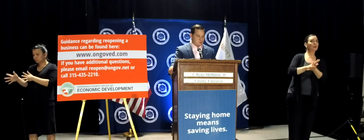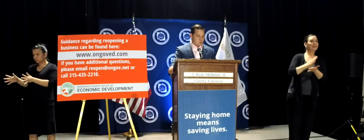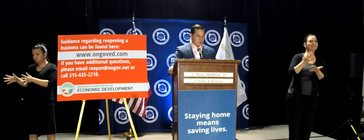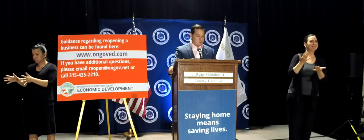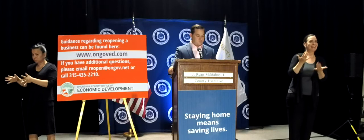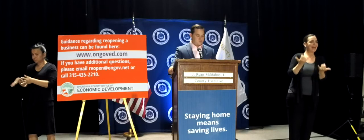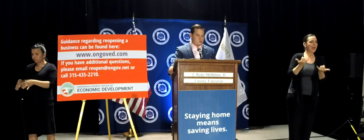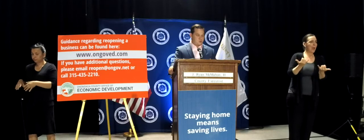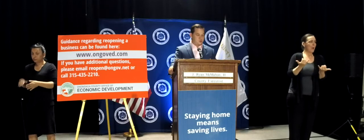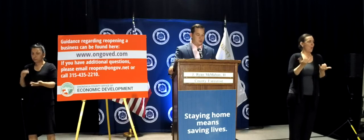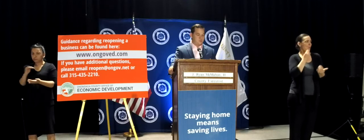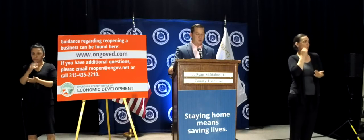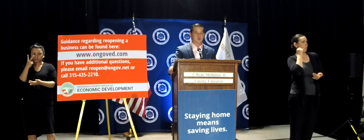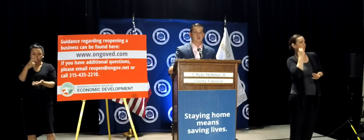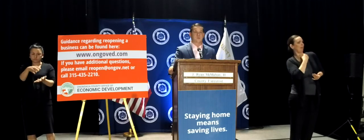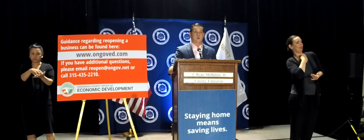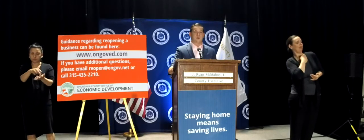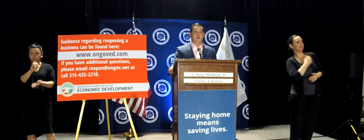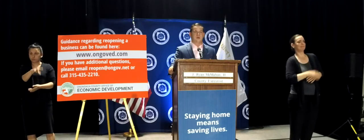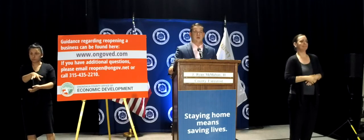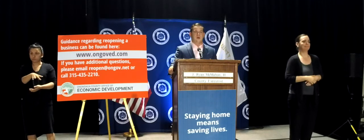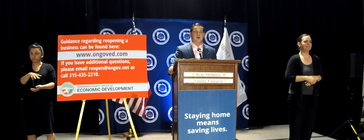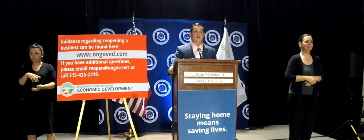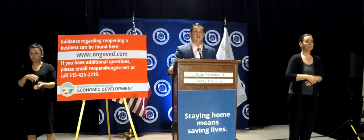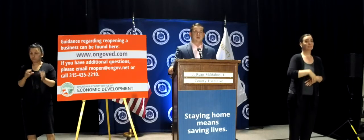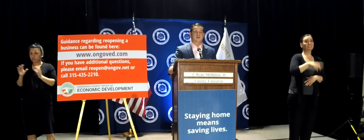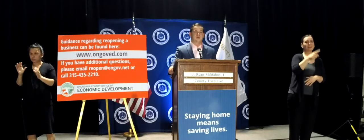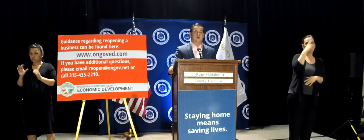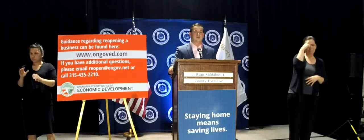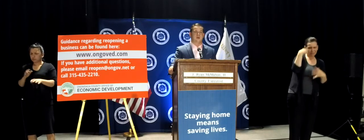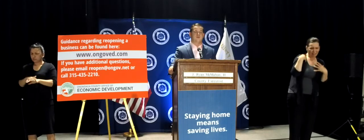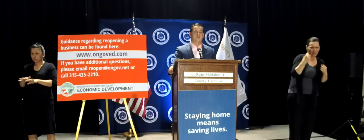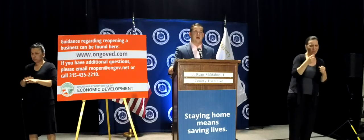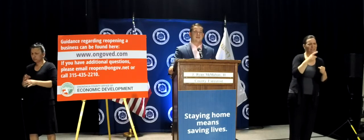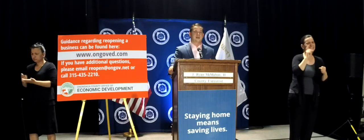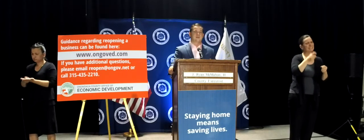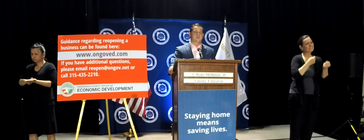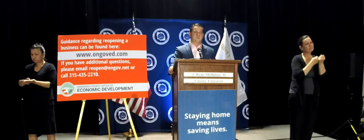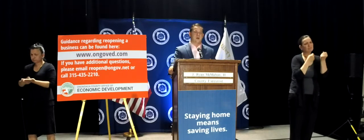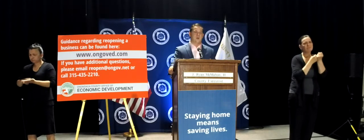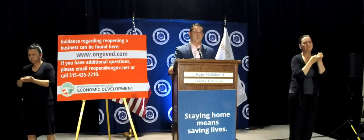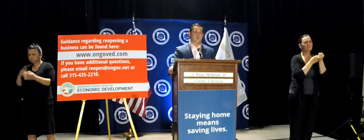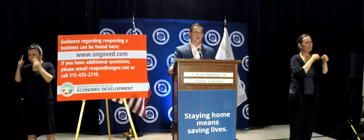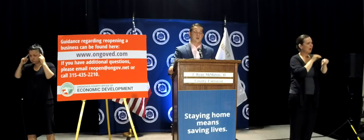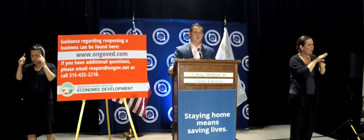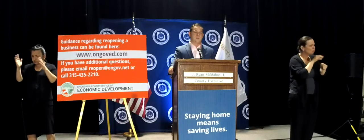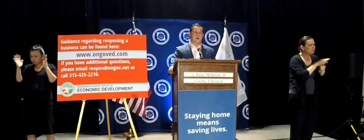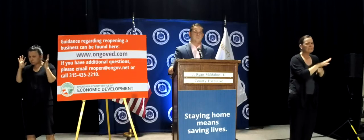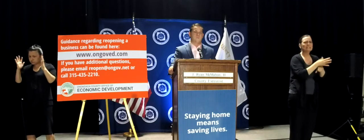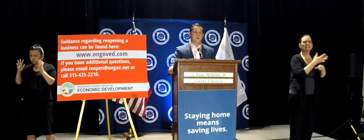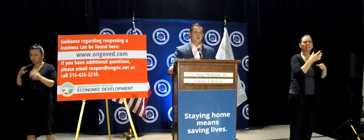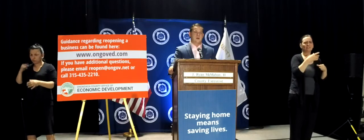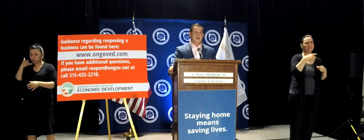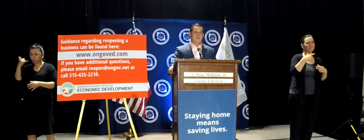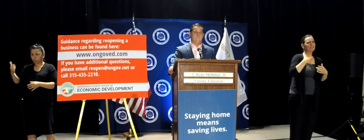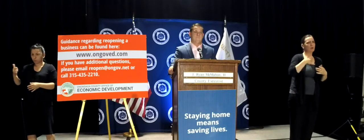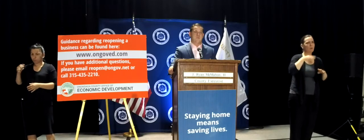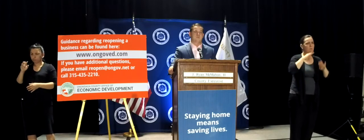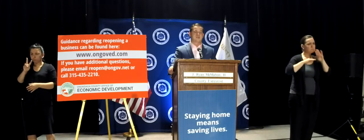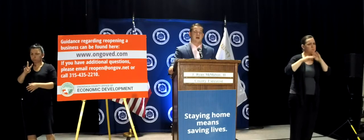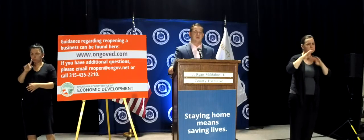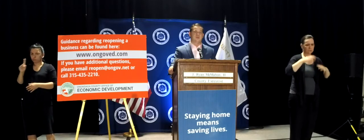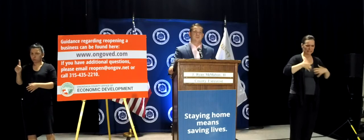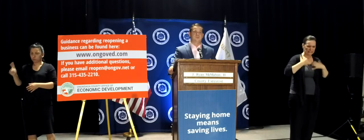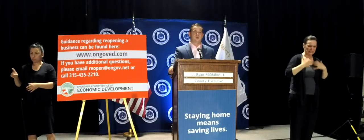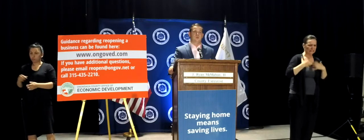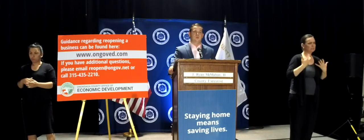again, 211 for social and emotional support. This has been a very tough process when we're talking about